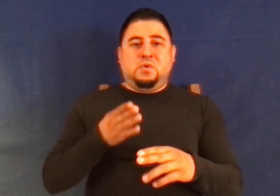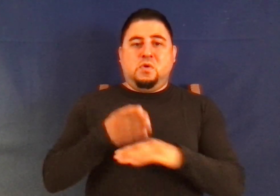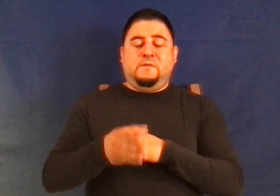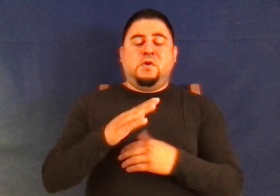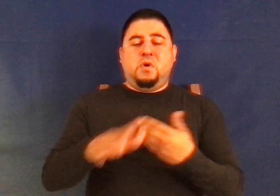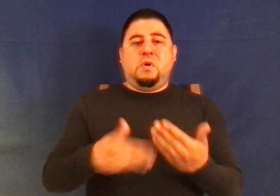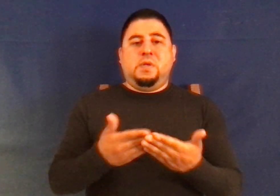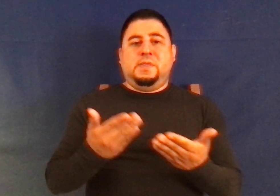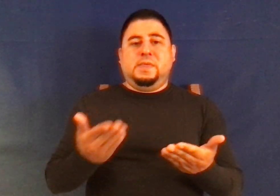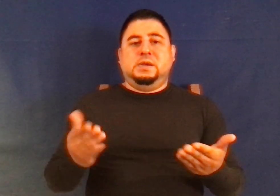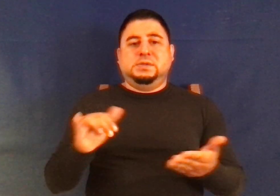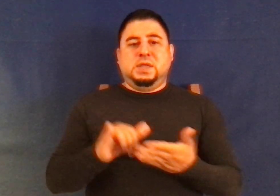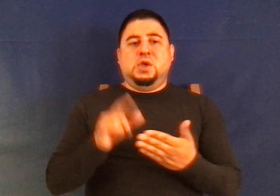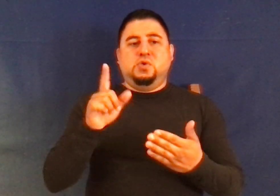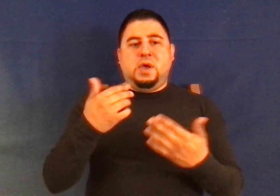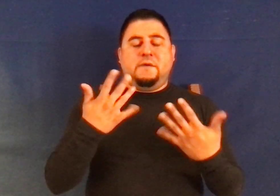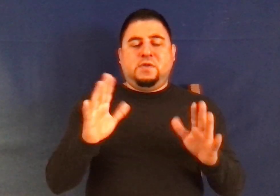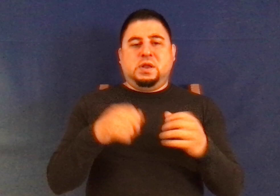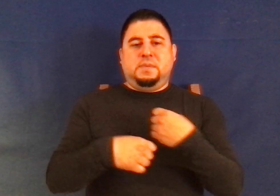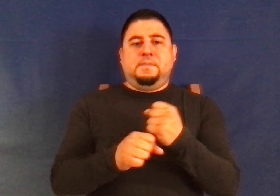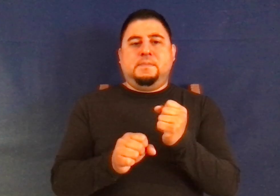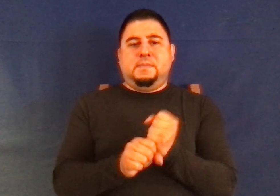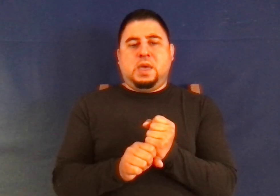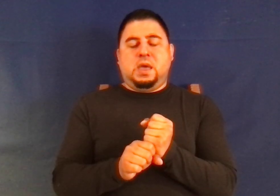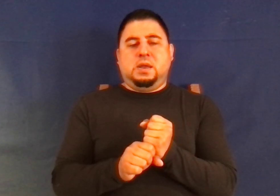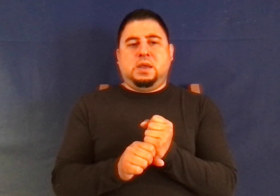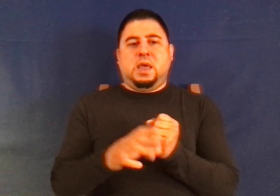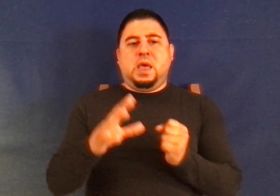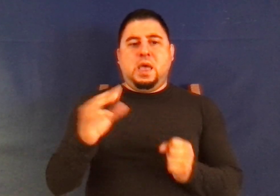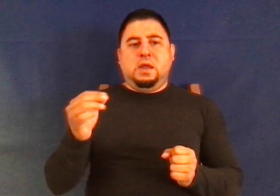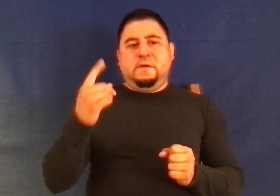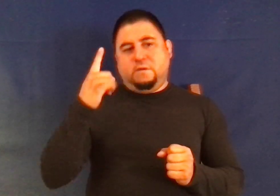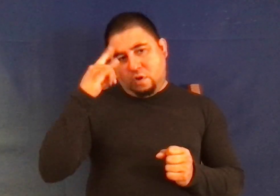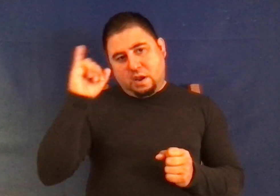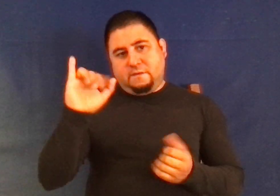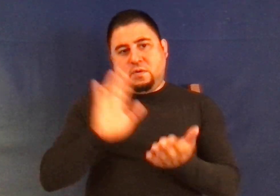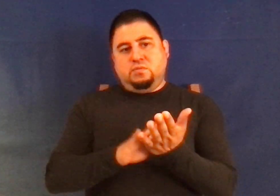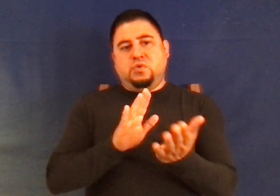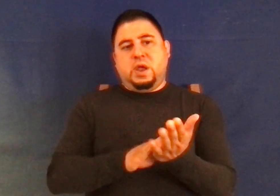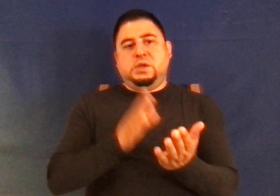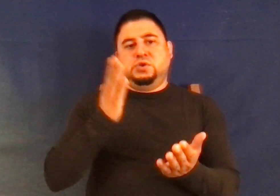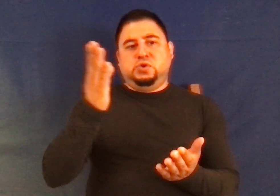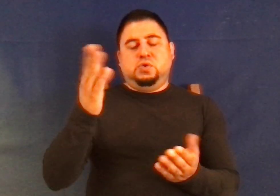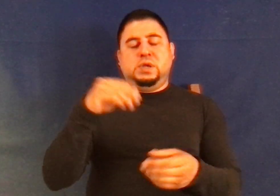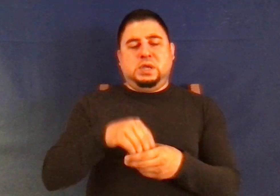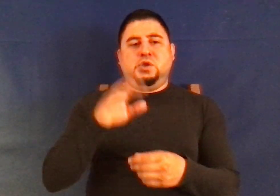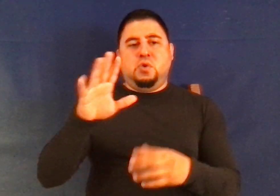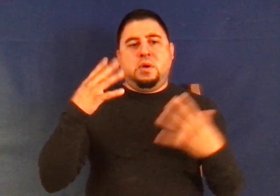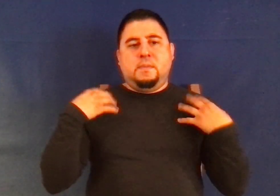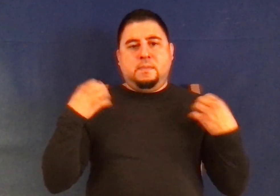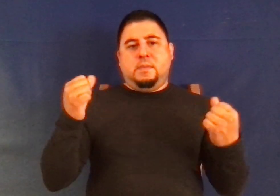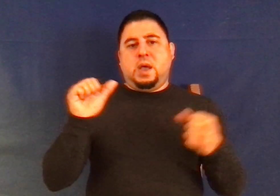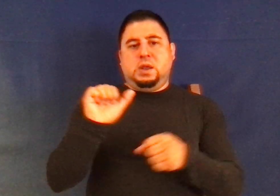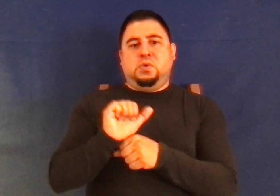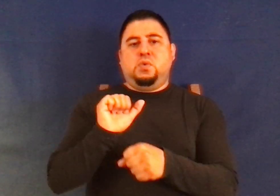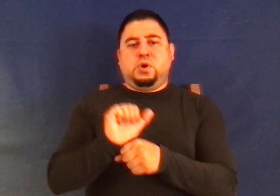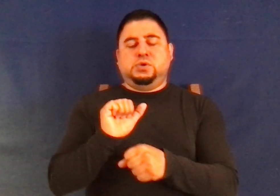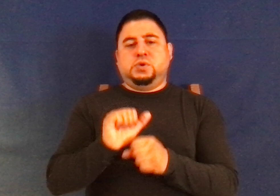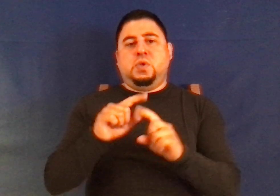that you have made, and forever praise you in your mighty works through Jesus